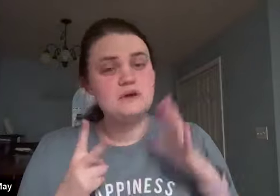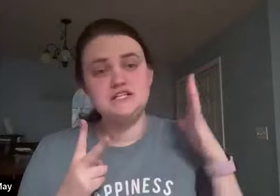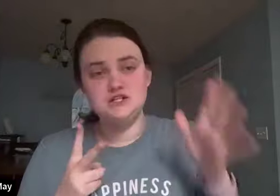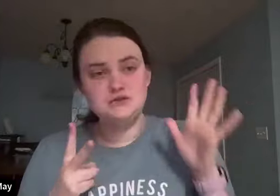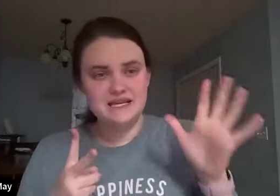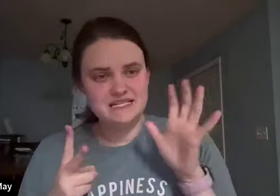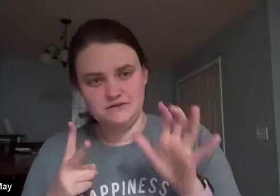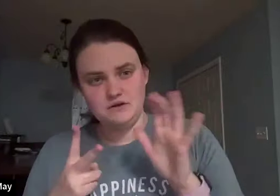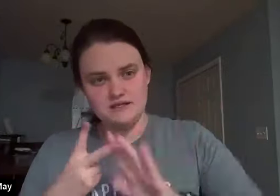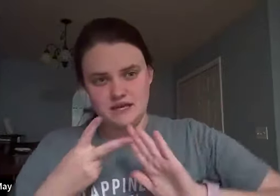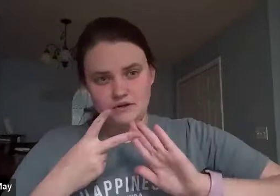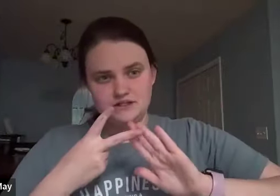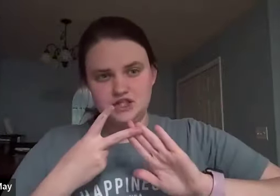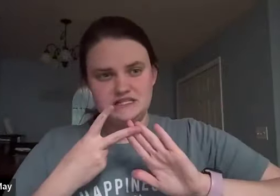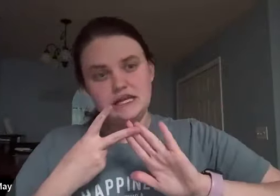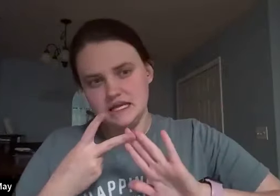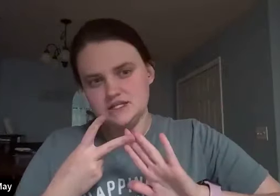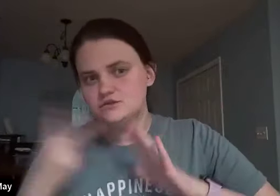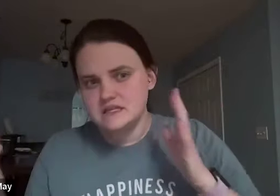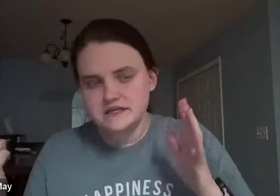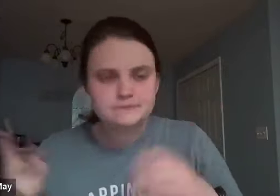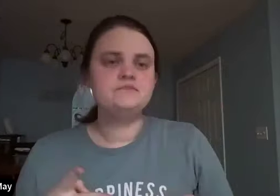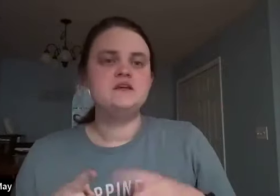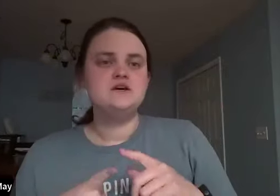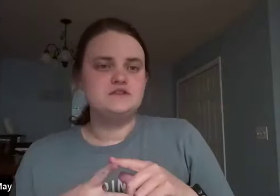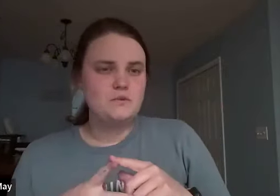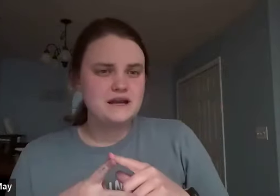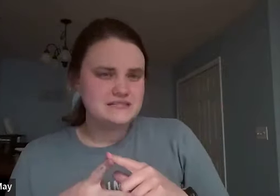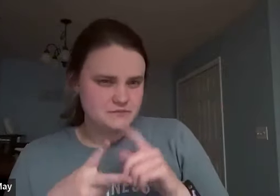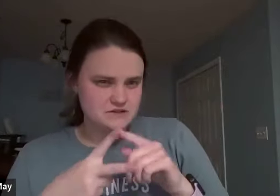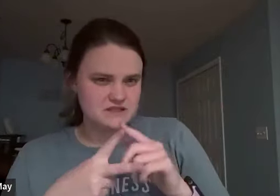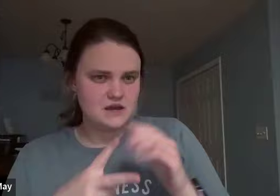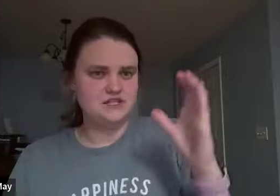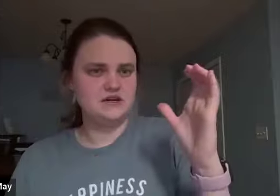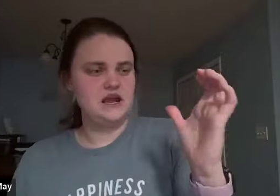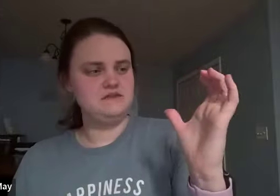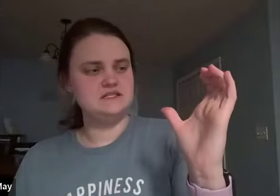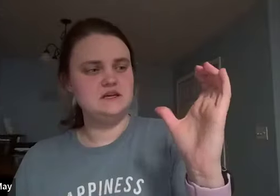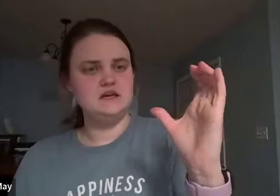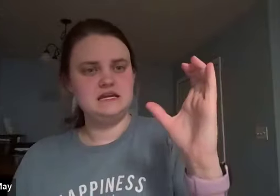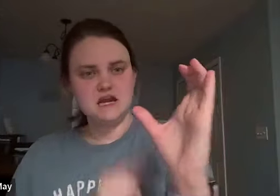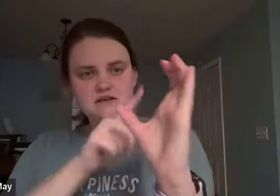I do like to give you guys that one just in case you see it. So the one I see most of the time is you're going to have this, it's kind of like